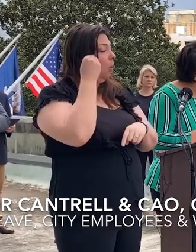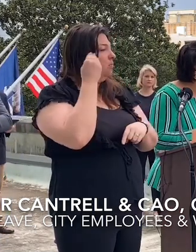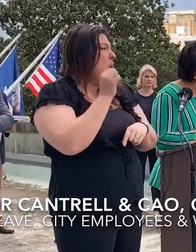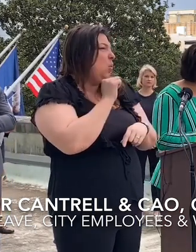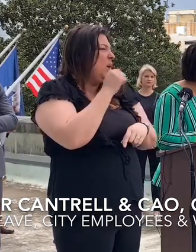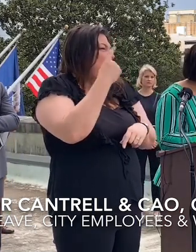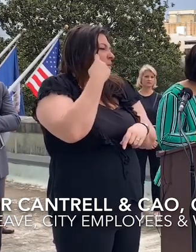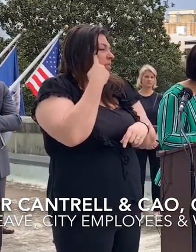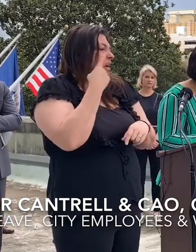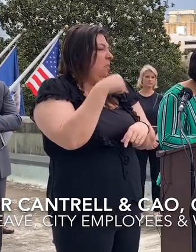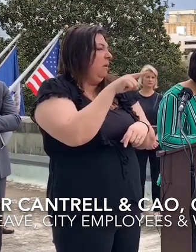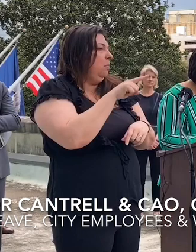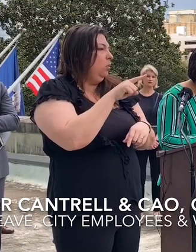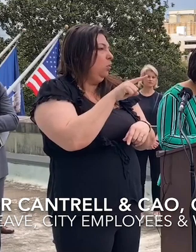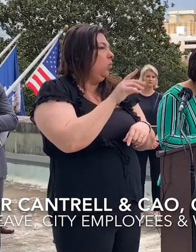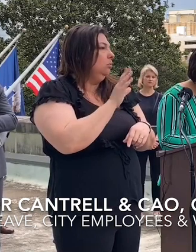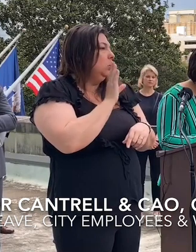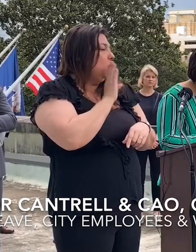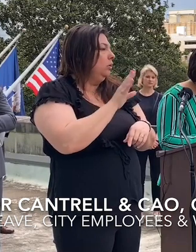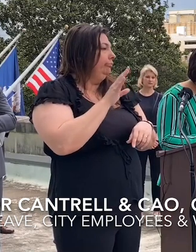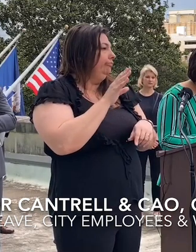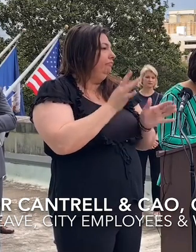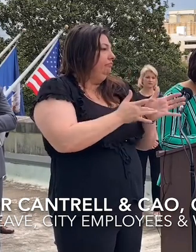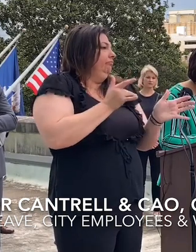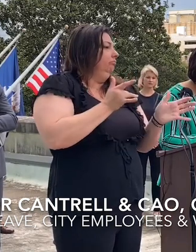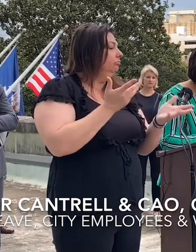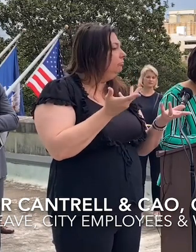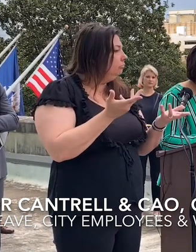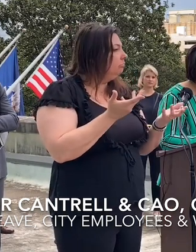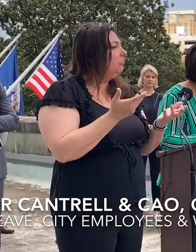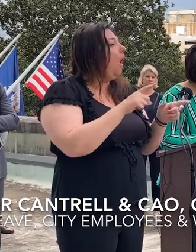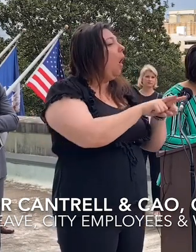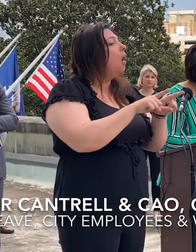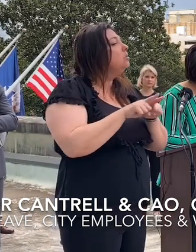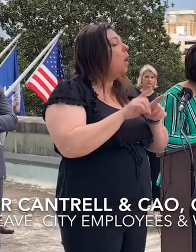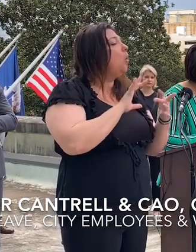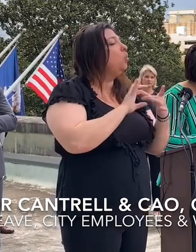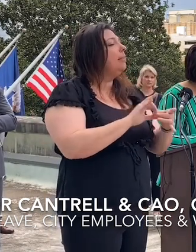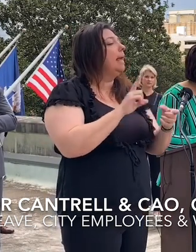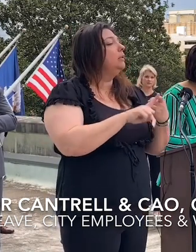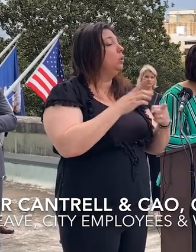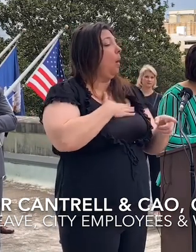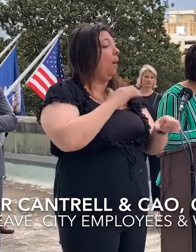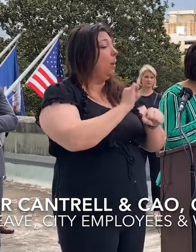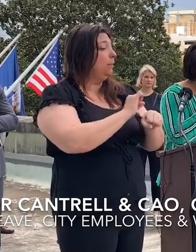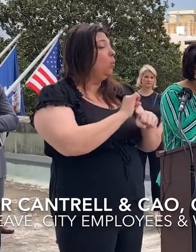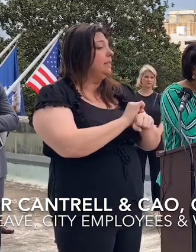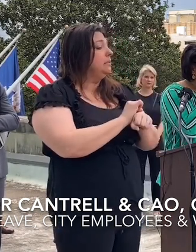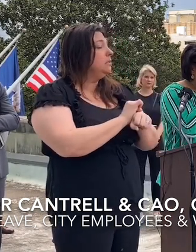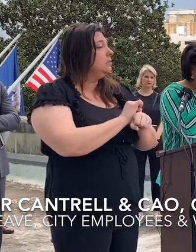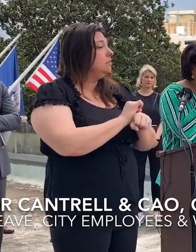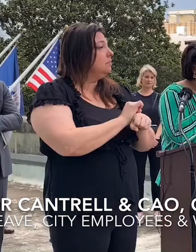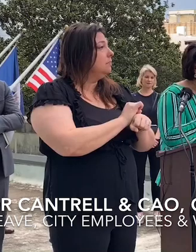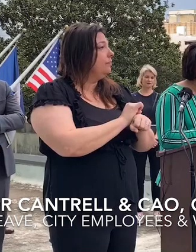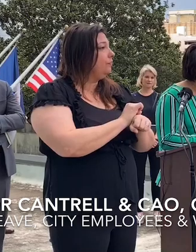that it would not, be done. As it relates to our employees that